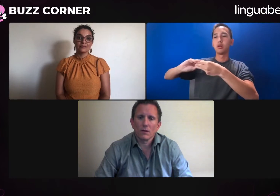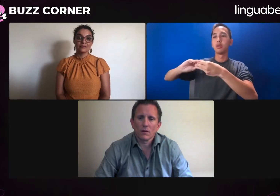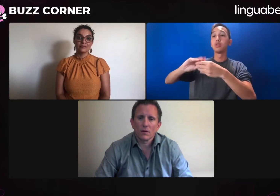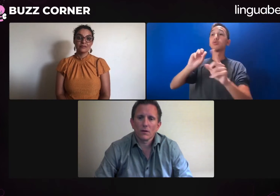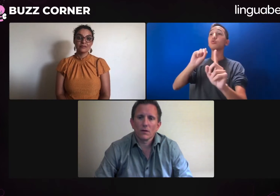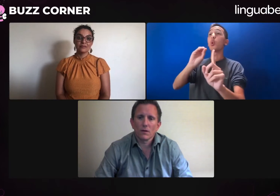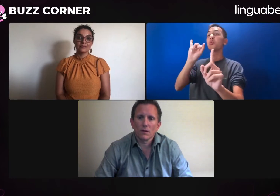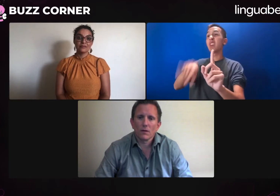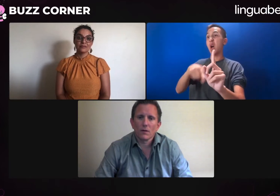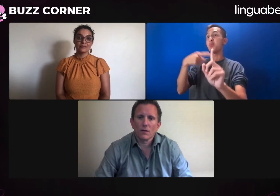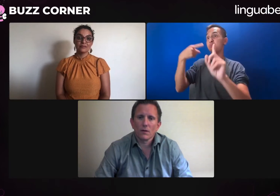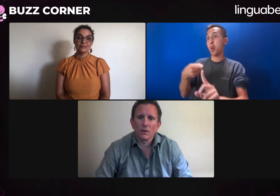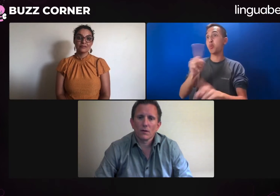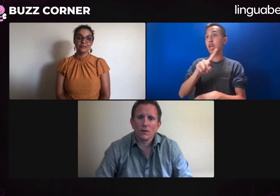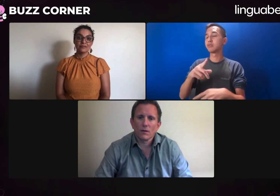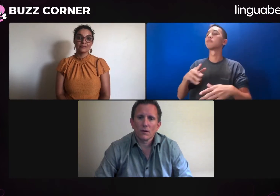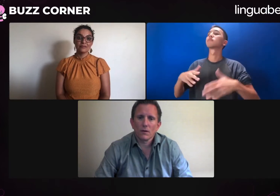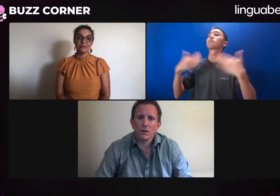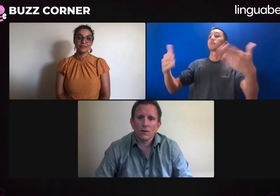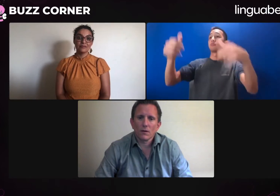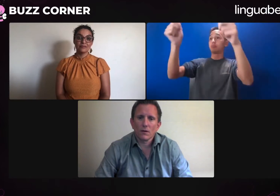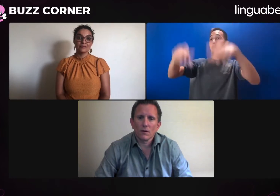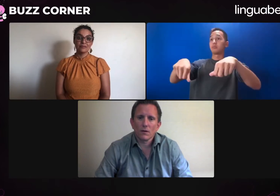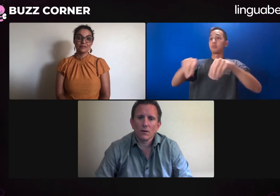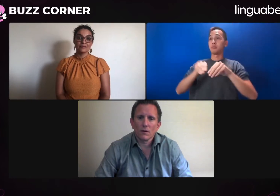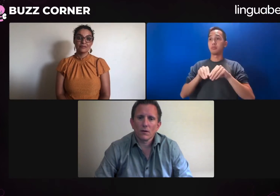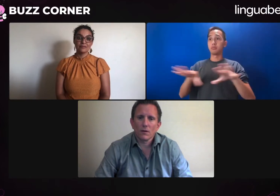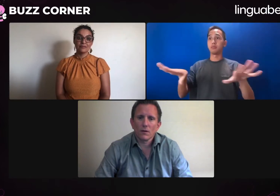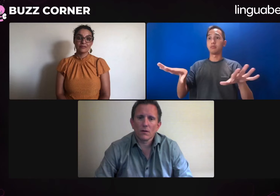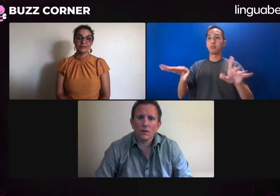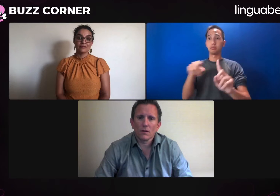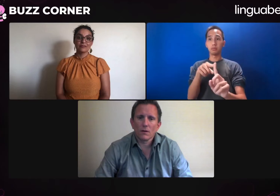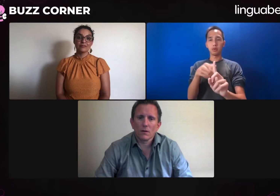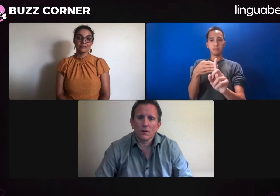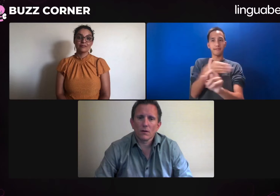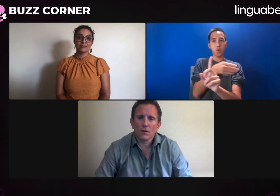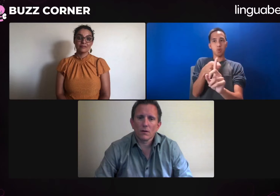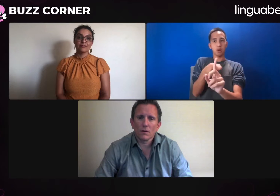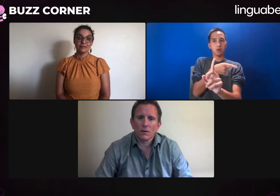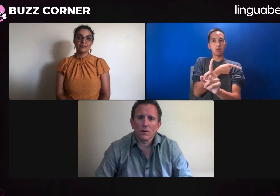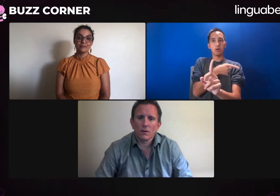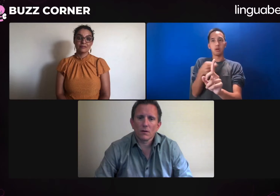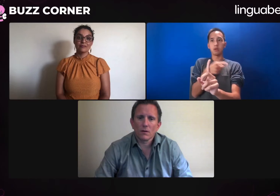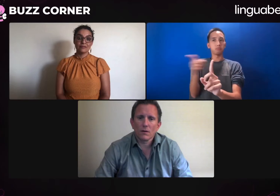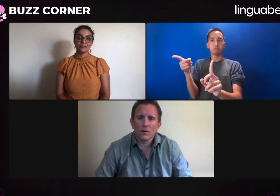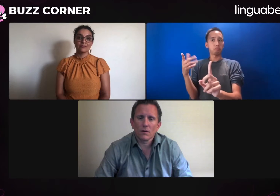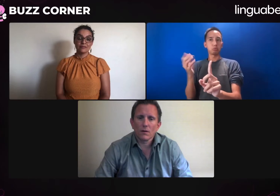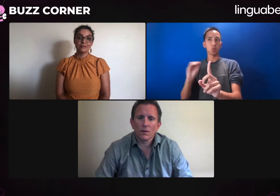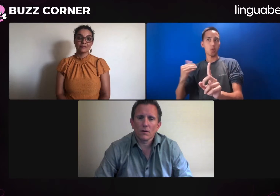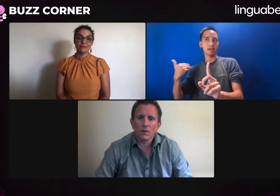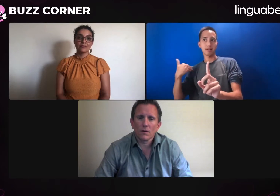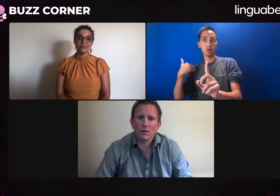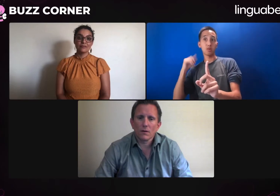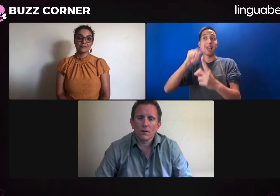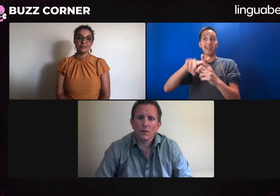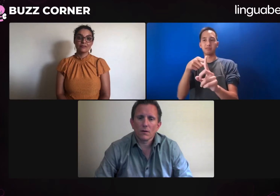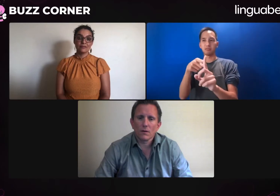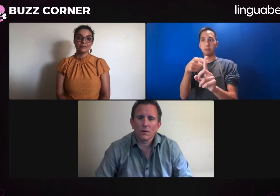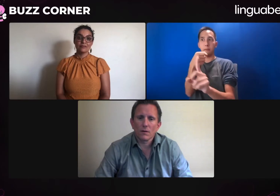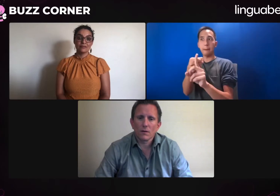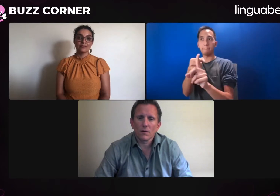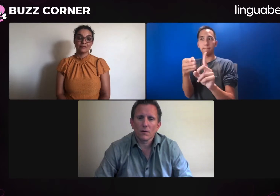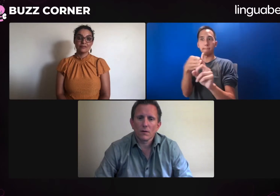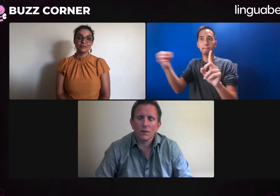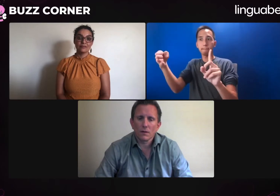up after an accumulation of all of these frustrations, went ahead and put out a post. Now, mind you, we don't know